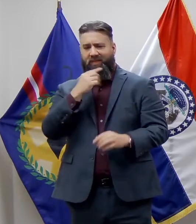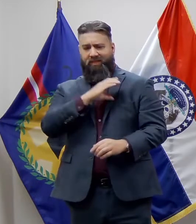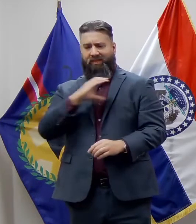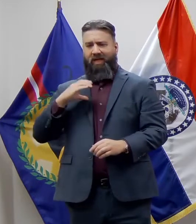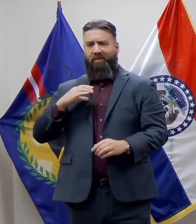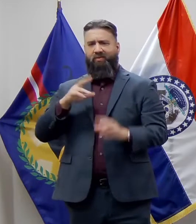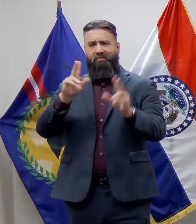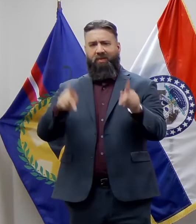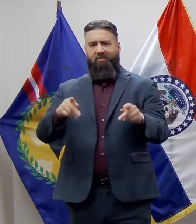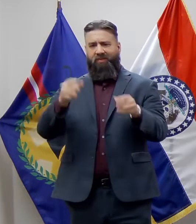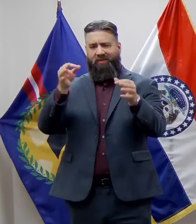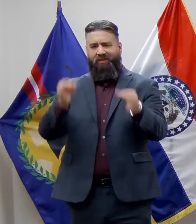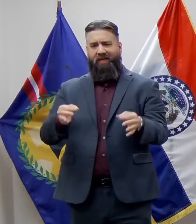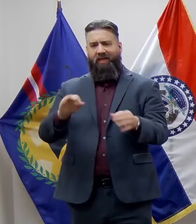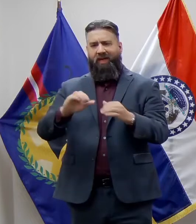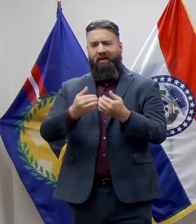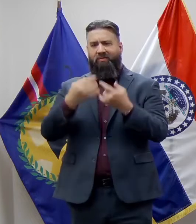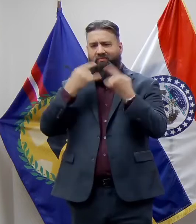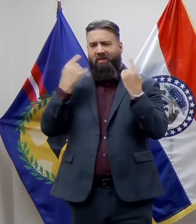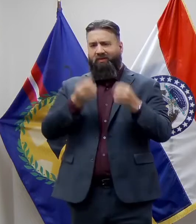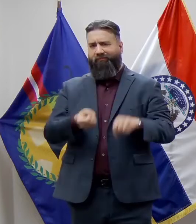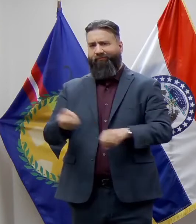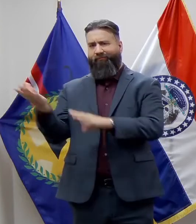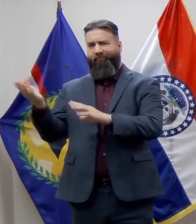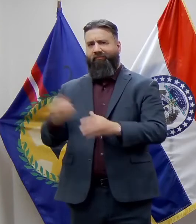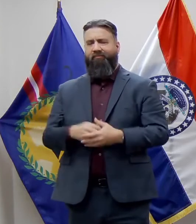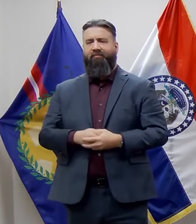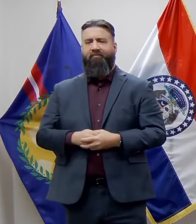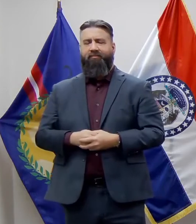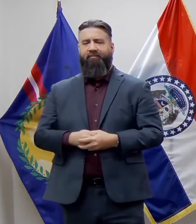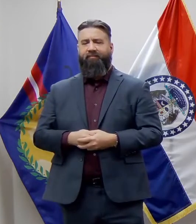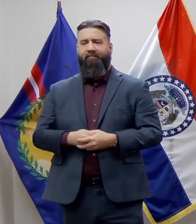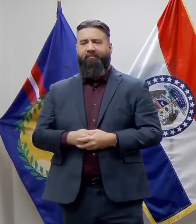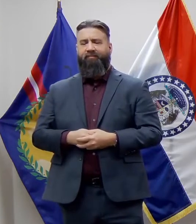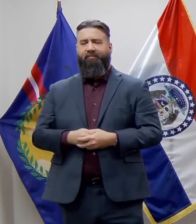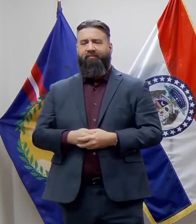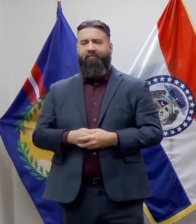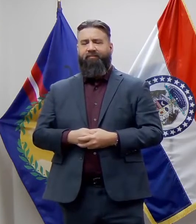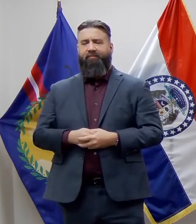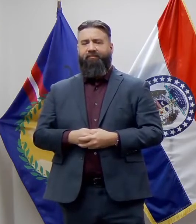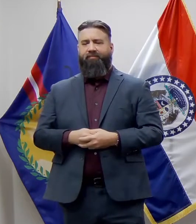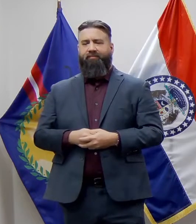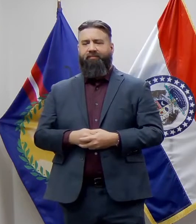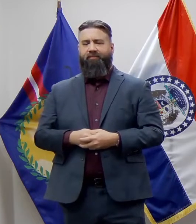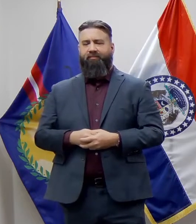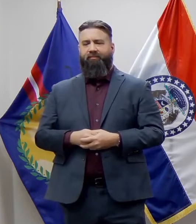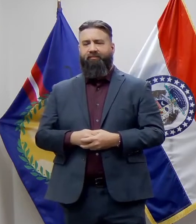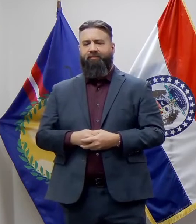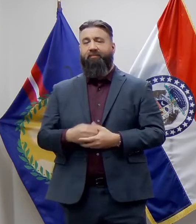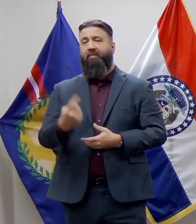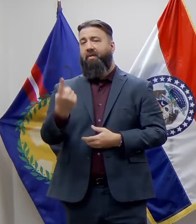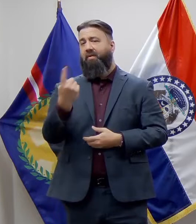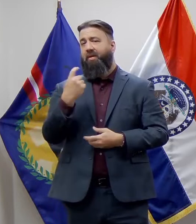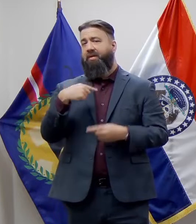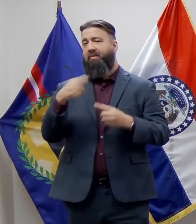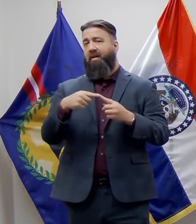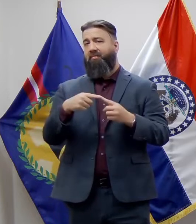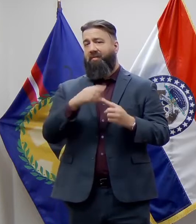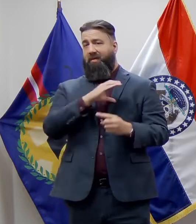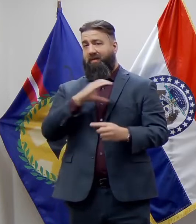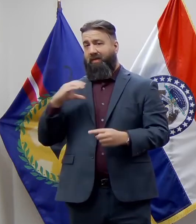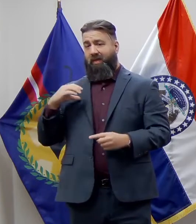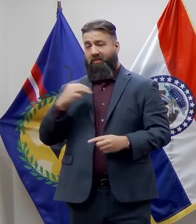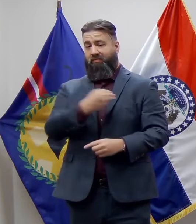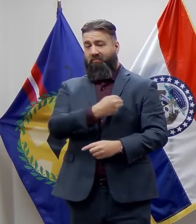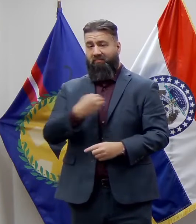to terminate it. Can you talk to me a little bit about that? The question is about a council member who